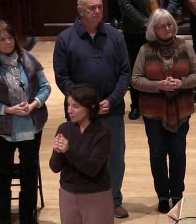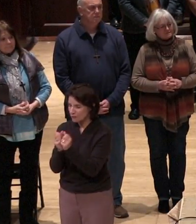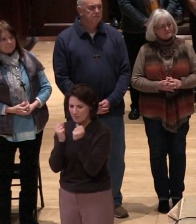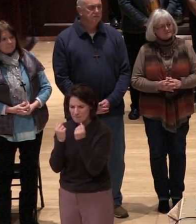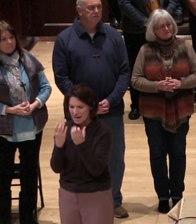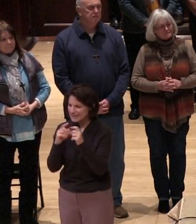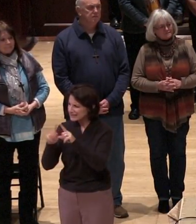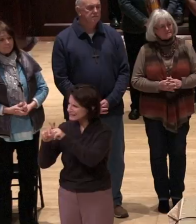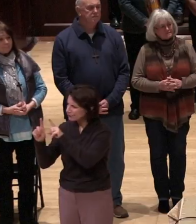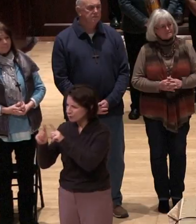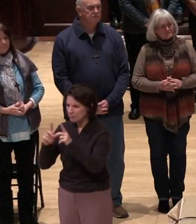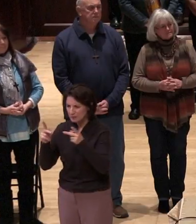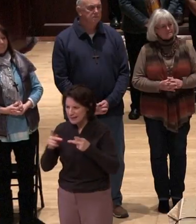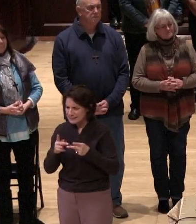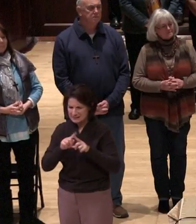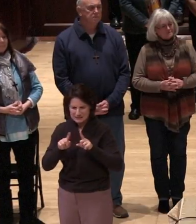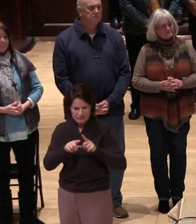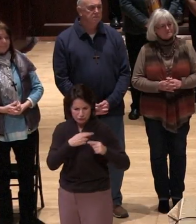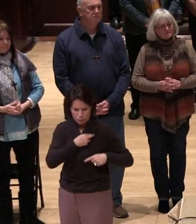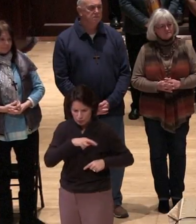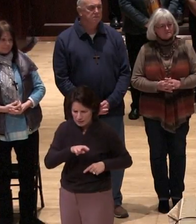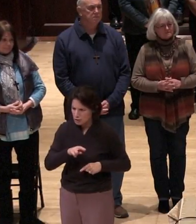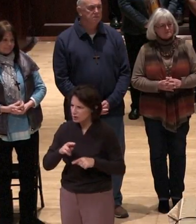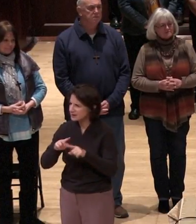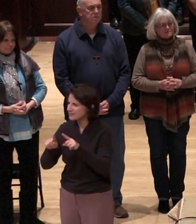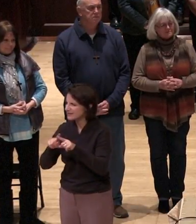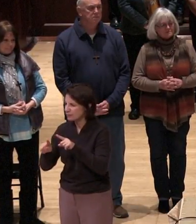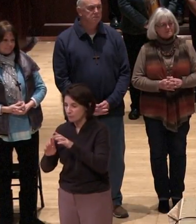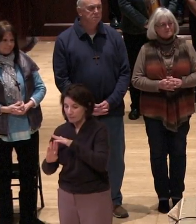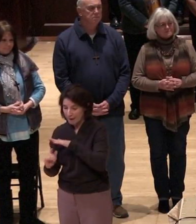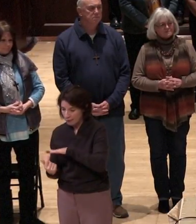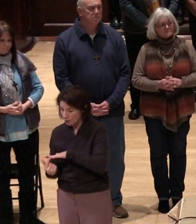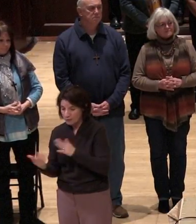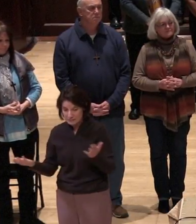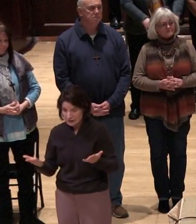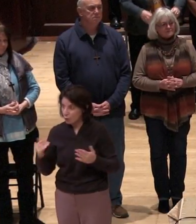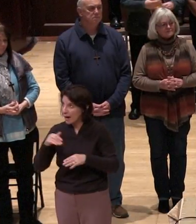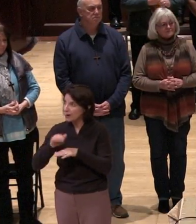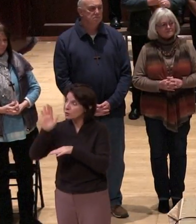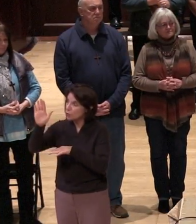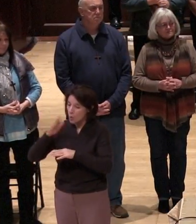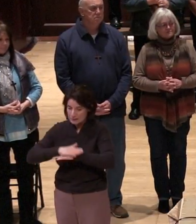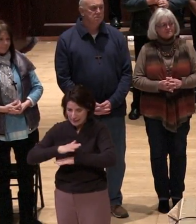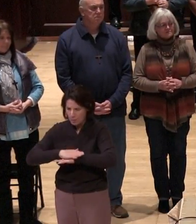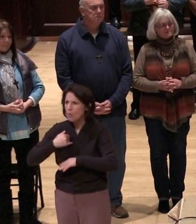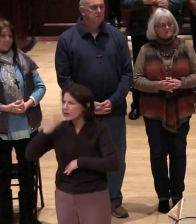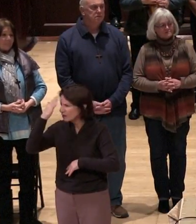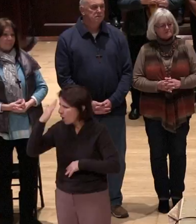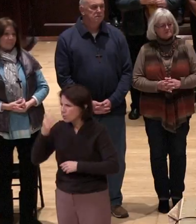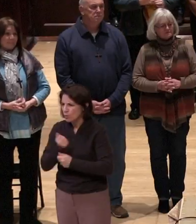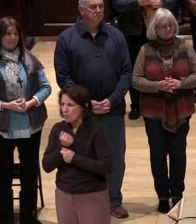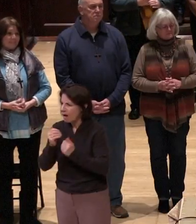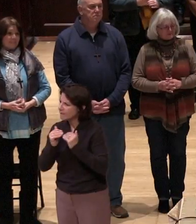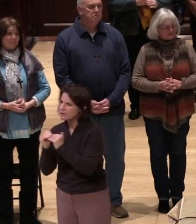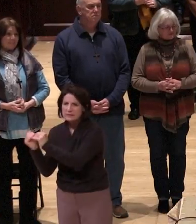many different places, different religions, different backgrounds. Here we are at your table. But we know that you love all of us the same, no matter